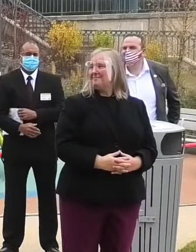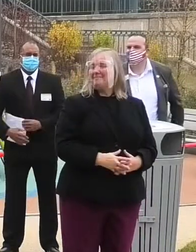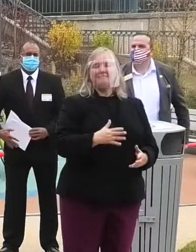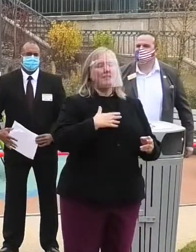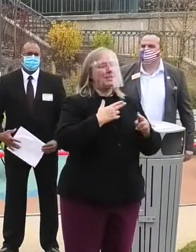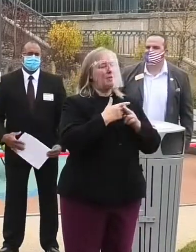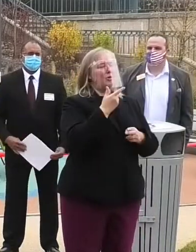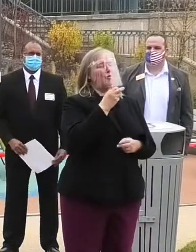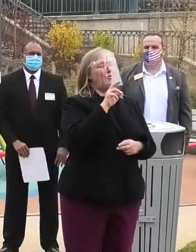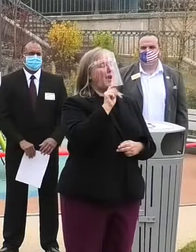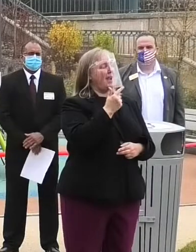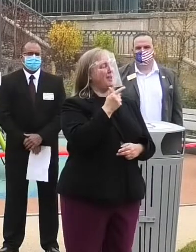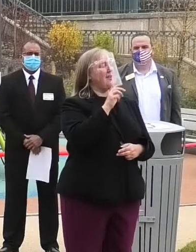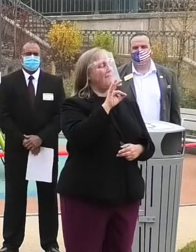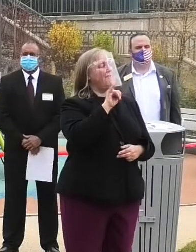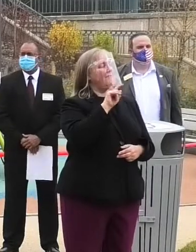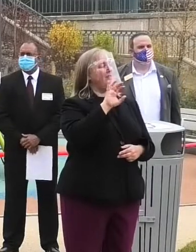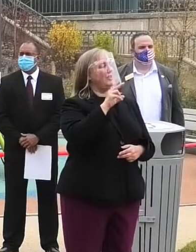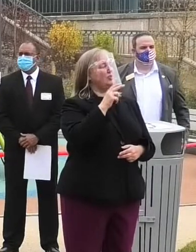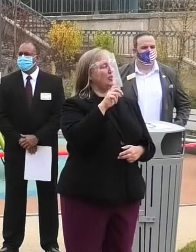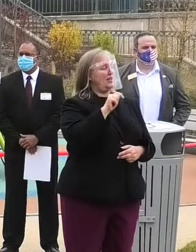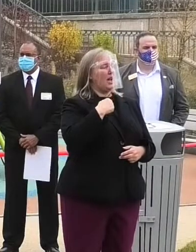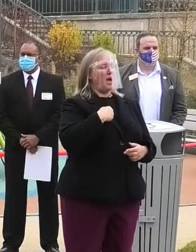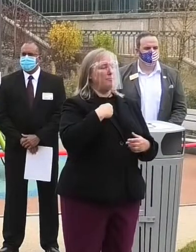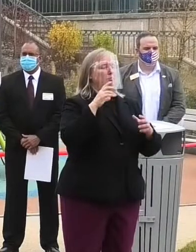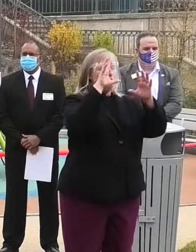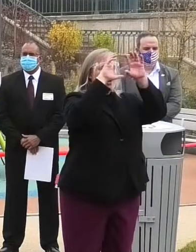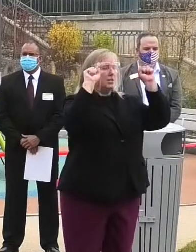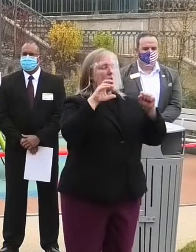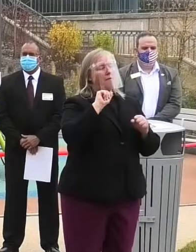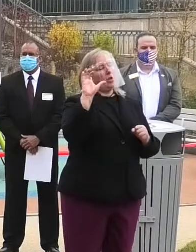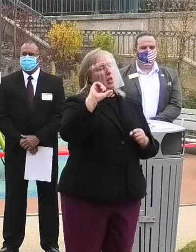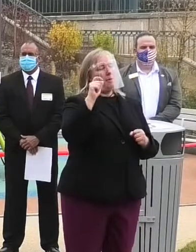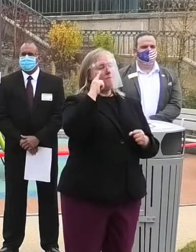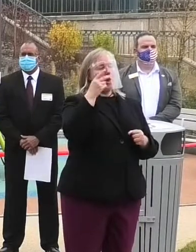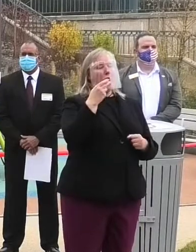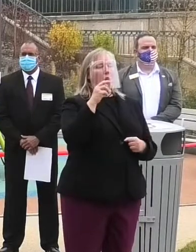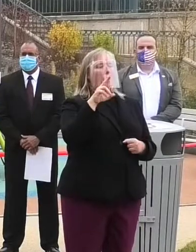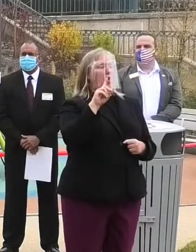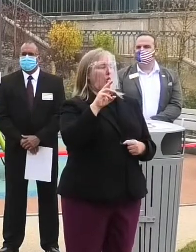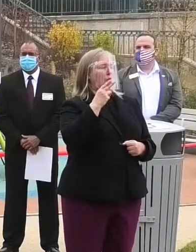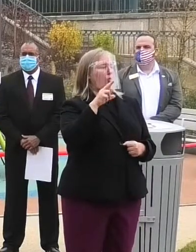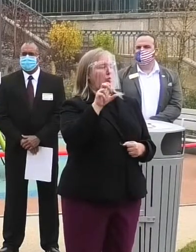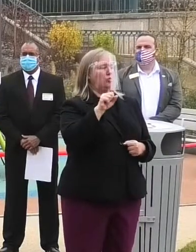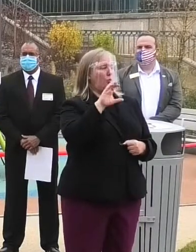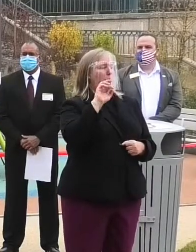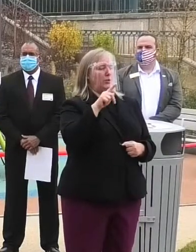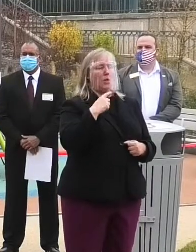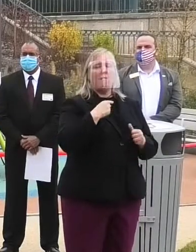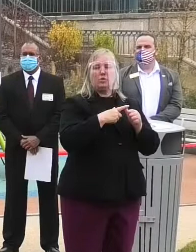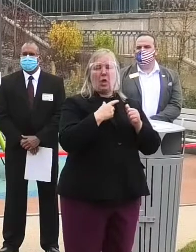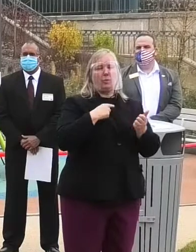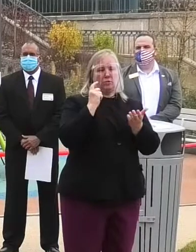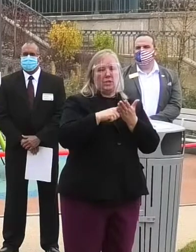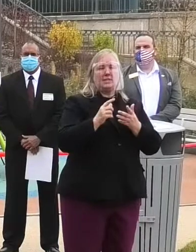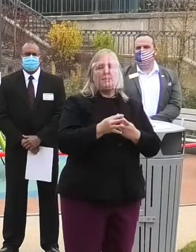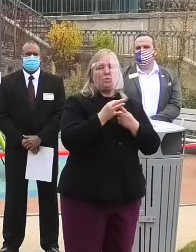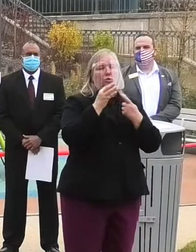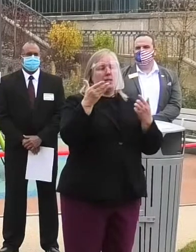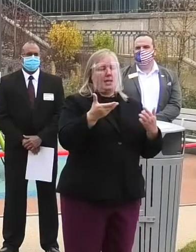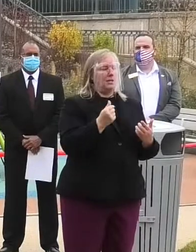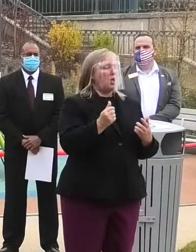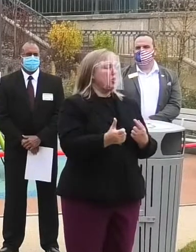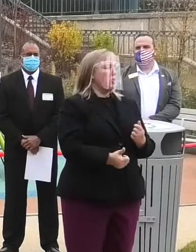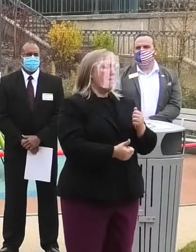My name is Greg Fitchett. I'm the president of Columbia for the Howard Hughes Corporation. And I first want to acknowledge special guests, the most